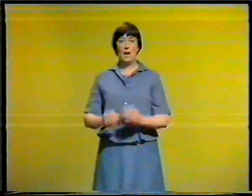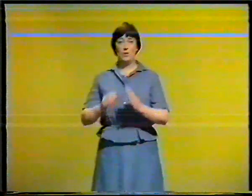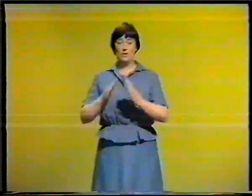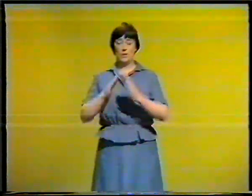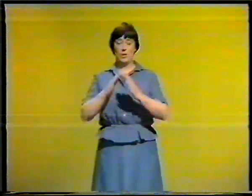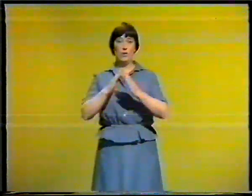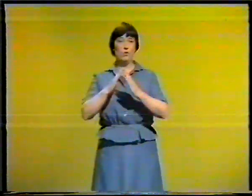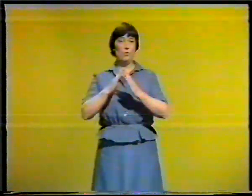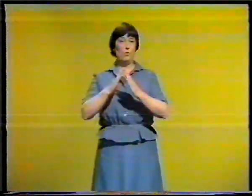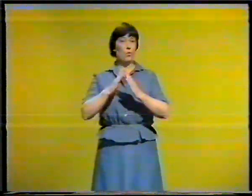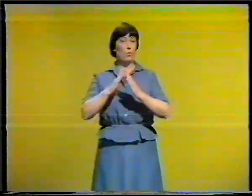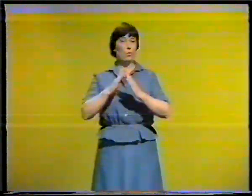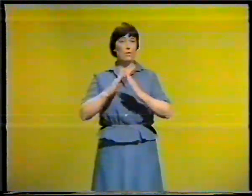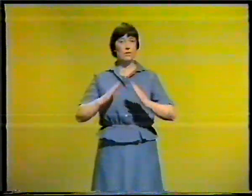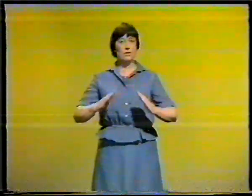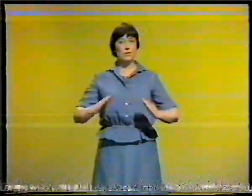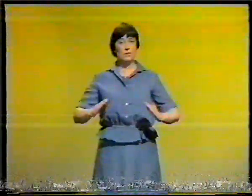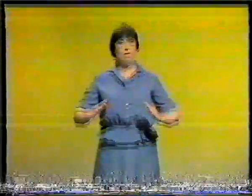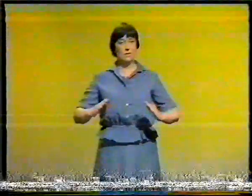House, home, board.